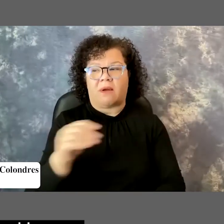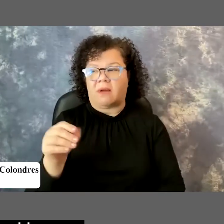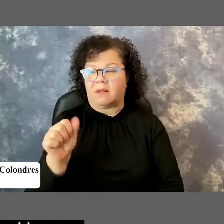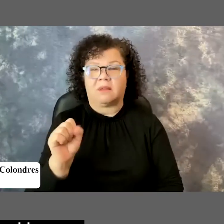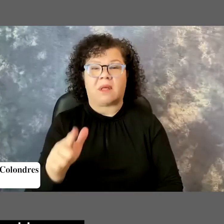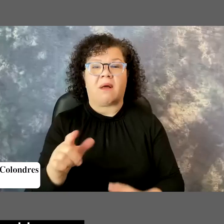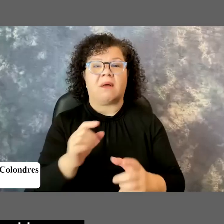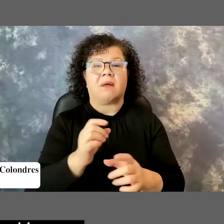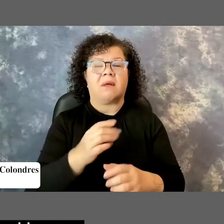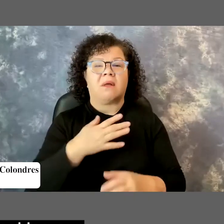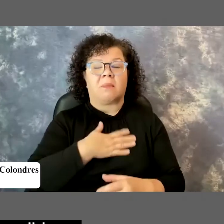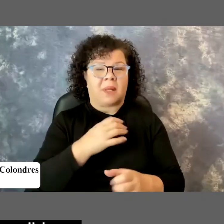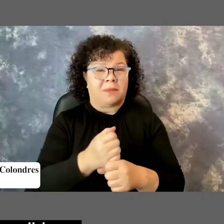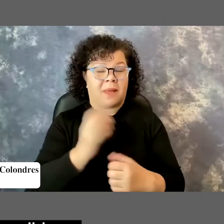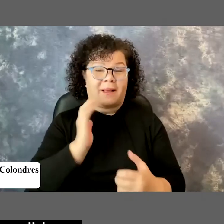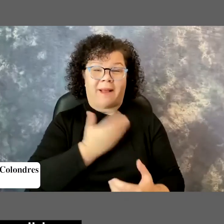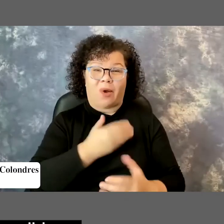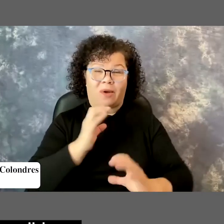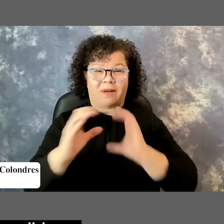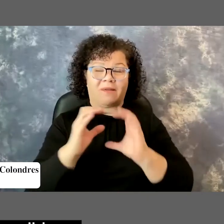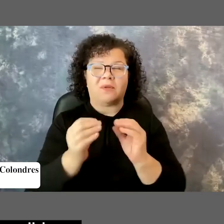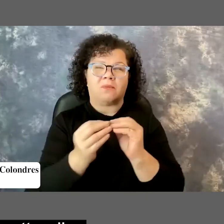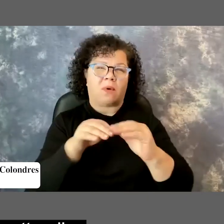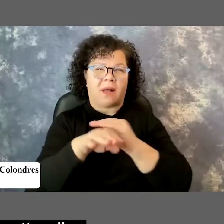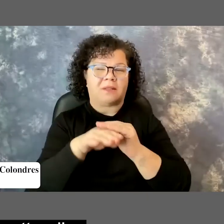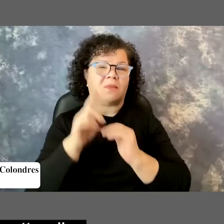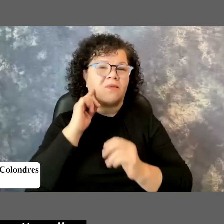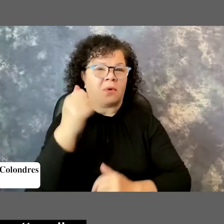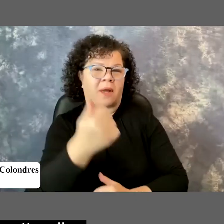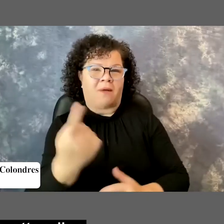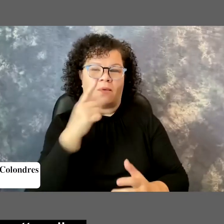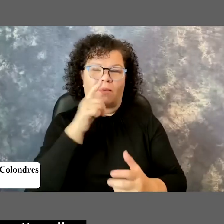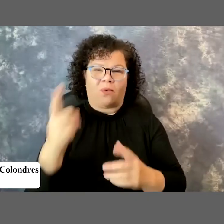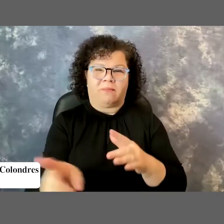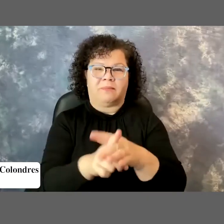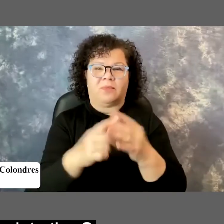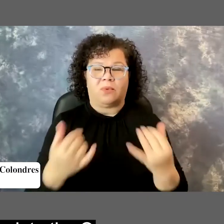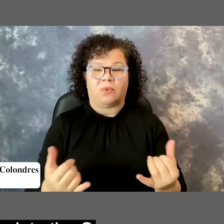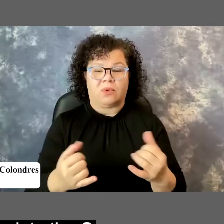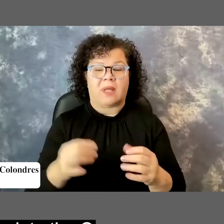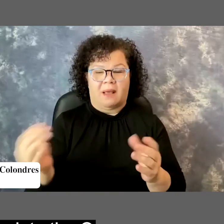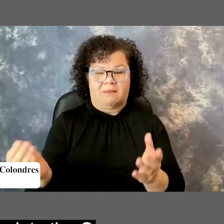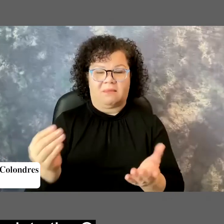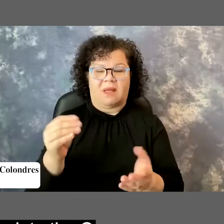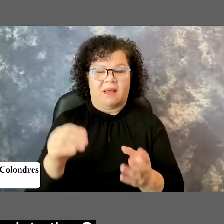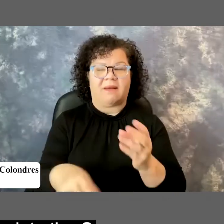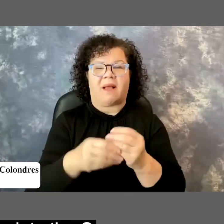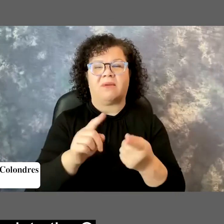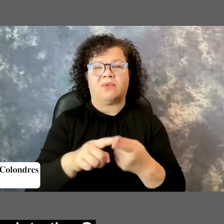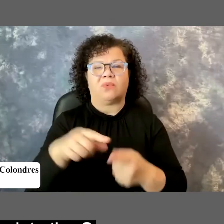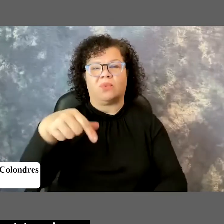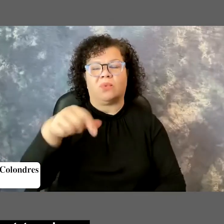our conversation as accessible as possible for everyone attending today and put your questions into the